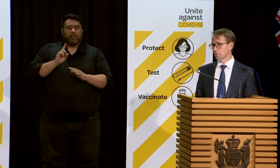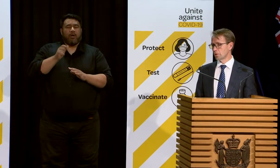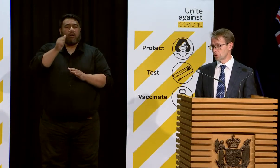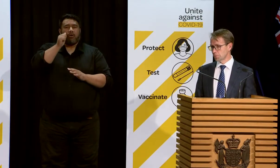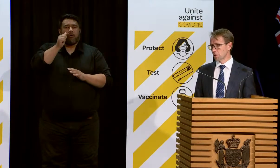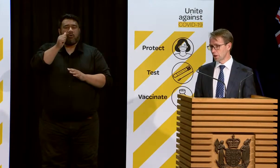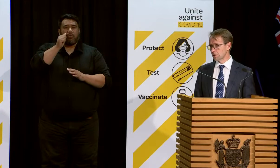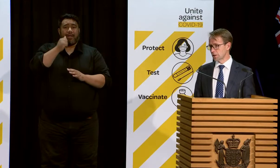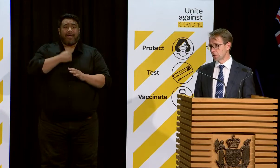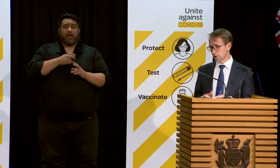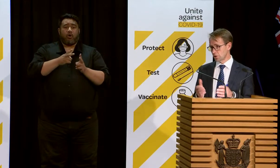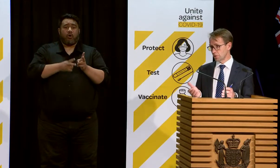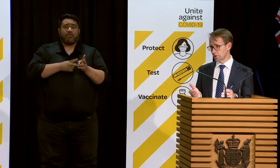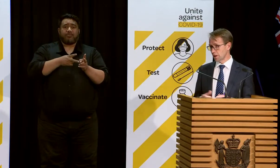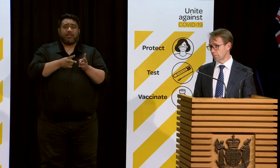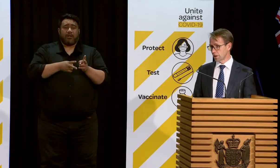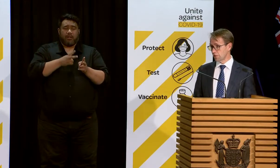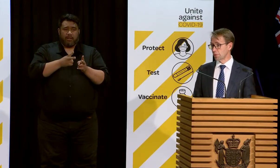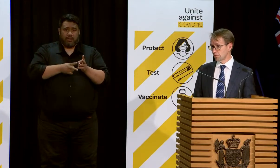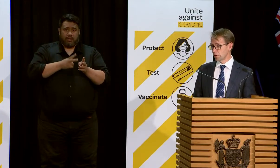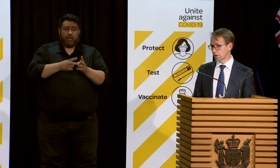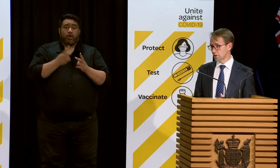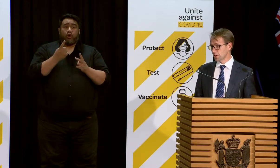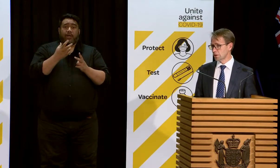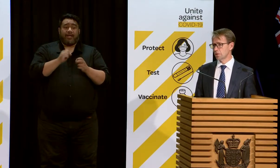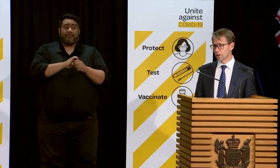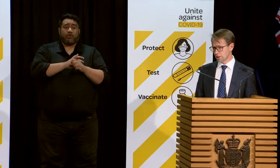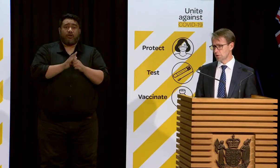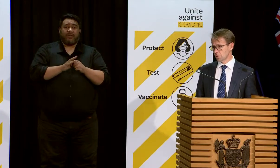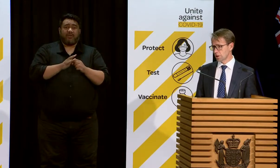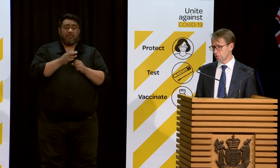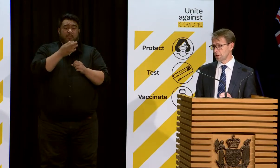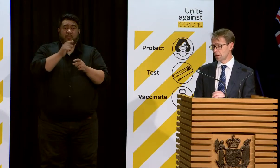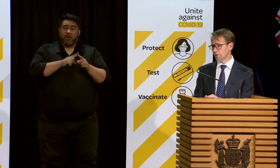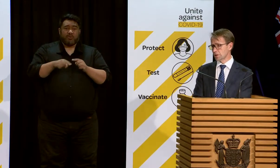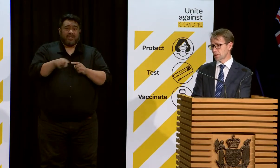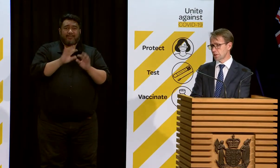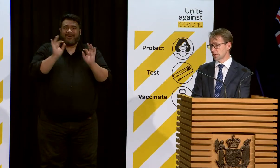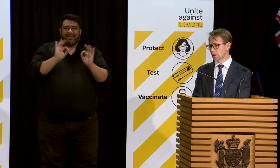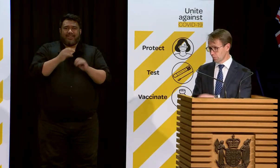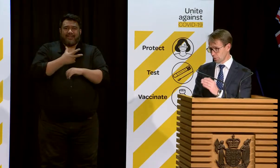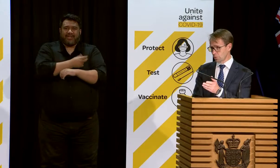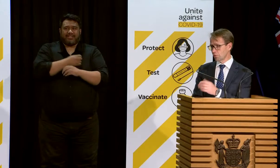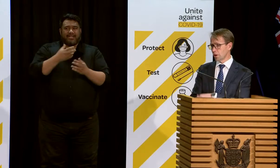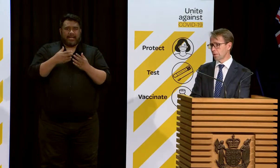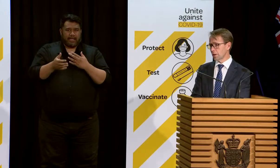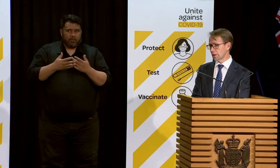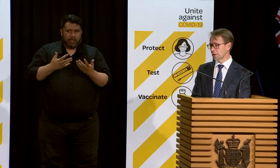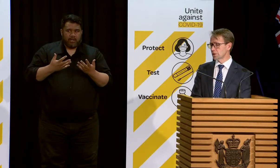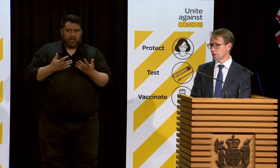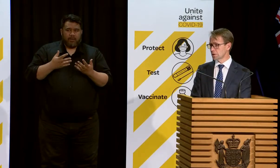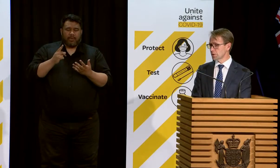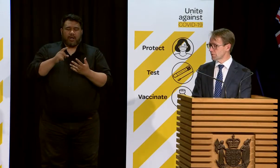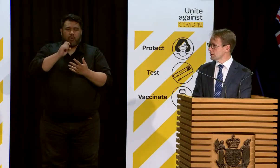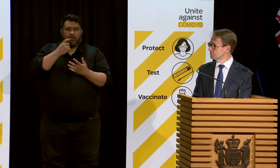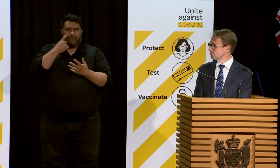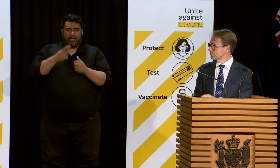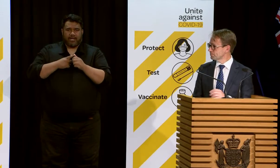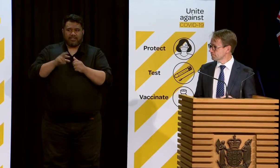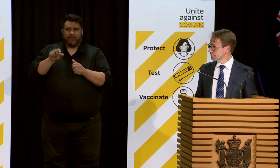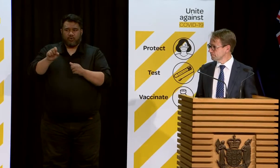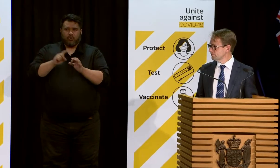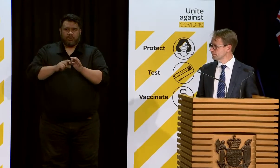our hospitalised cases during this outbreak have been fully vaccinated. The vast majority have been unvaccinated, but we will find out the answer to that specifically.